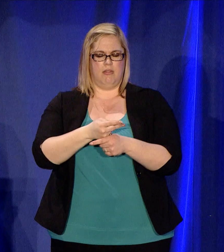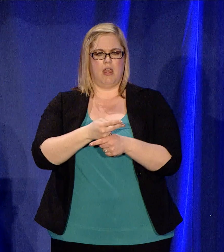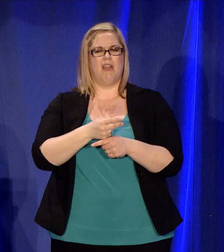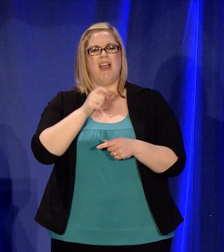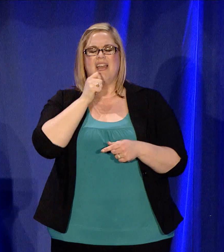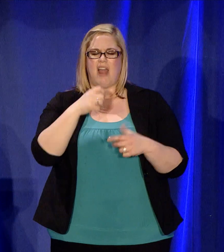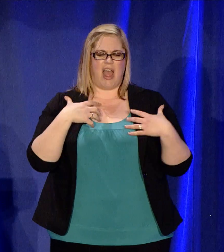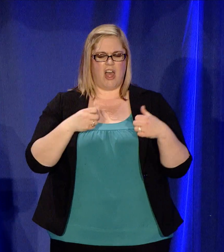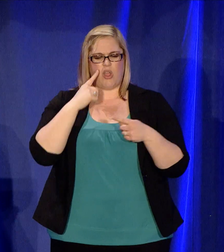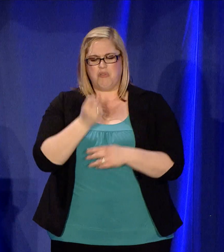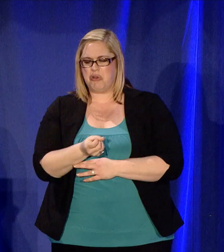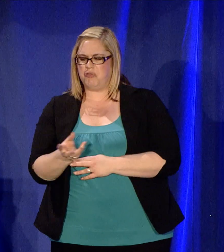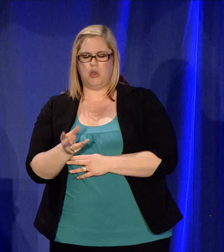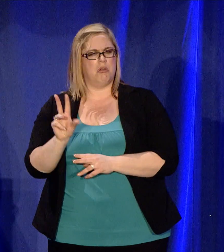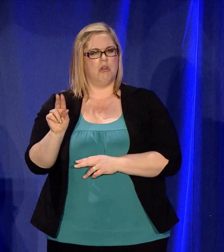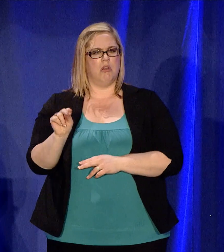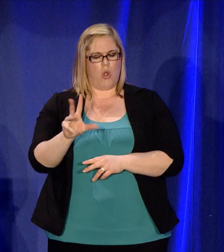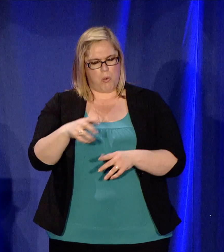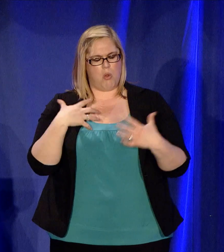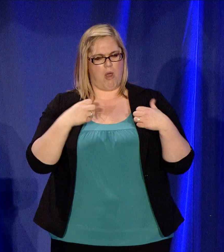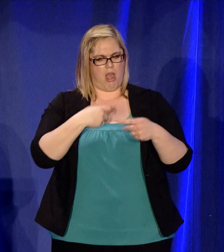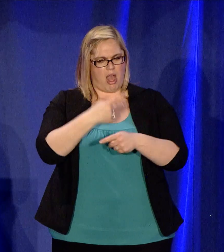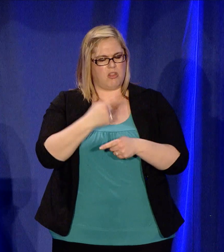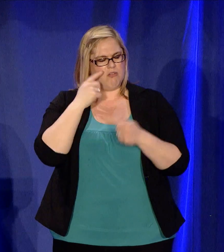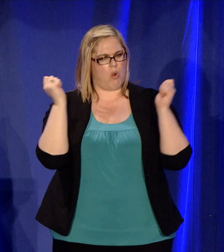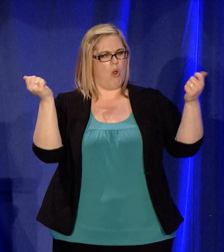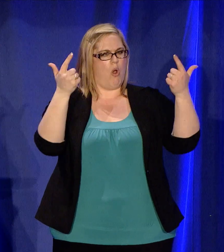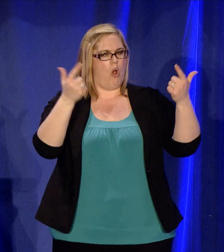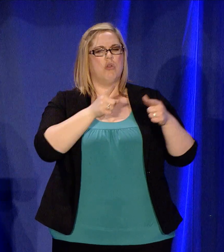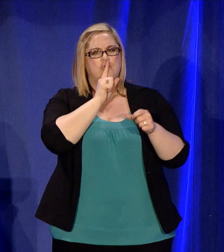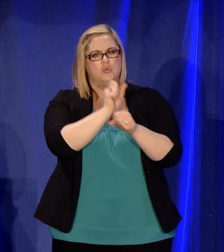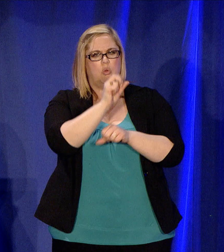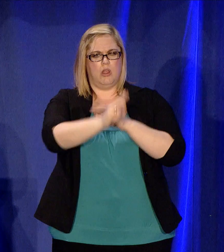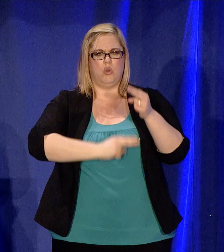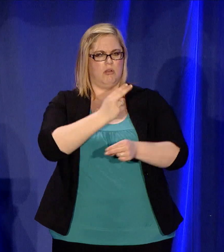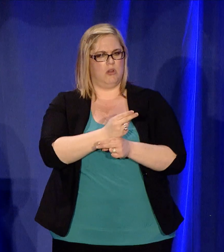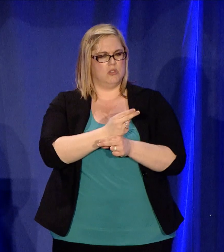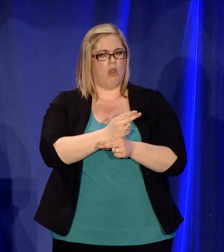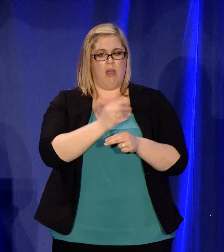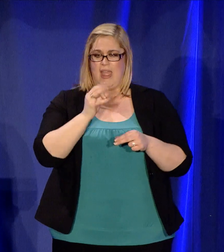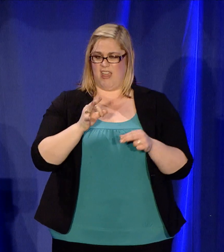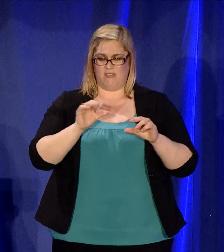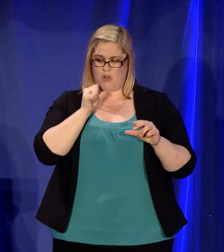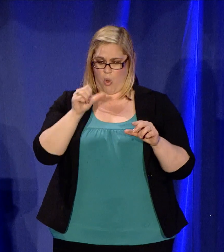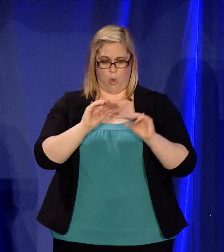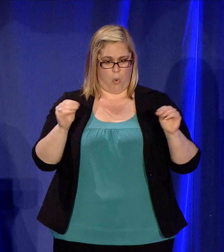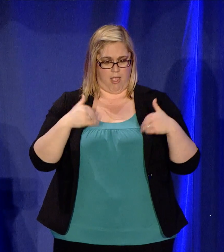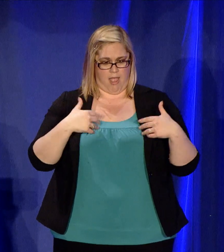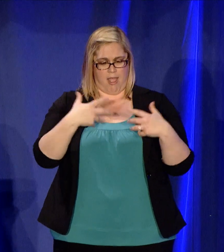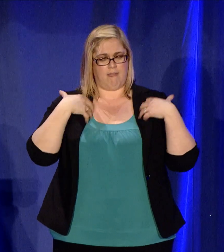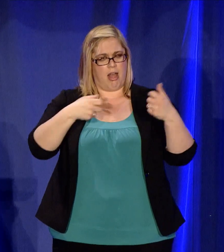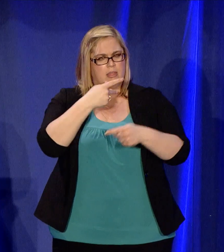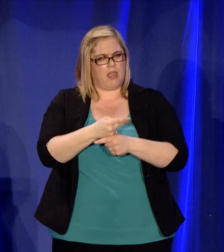or even many, but for all, truly universal. Because without health care, all the freedom, the